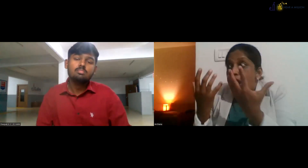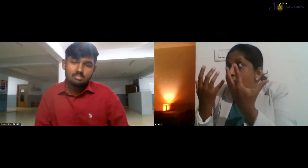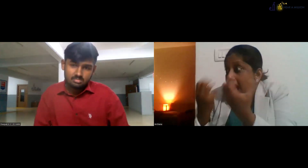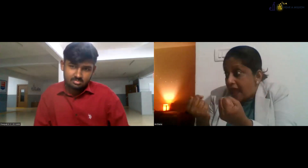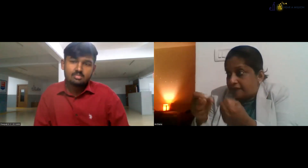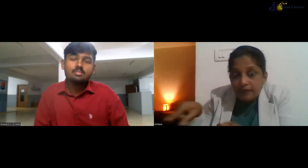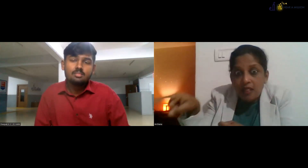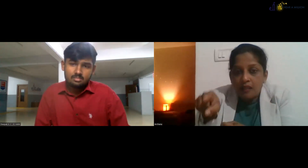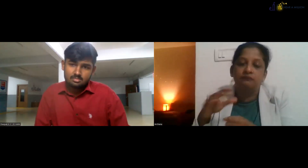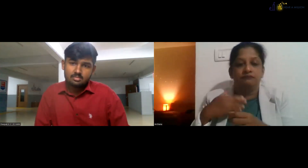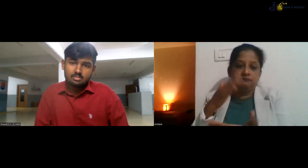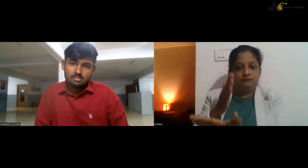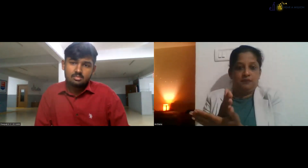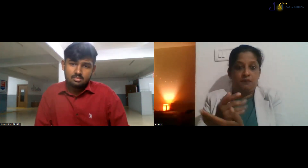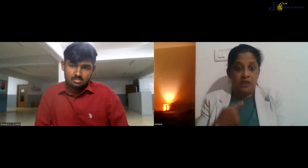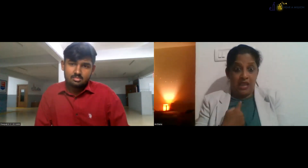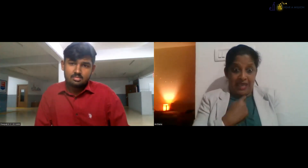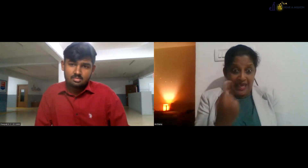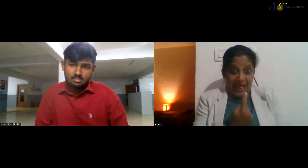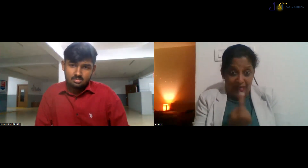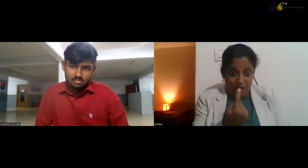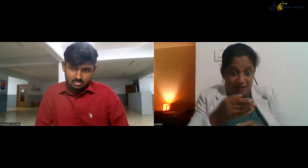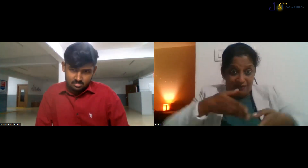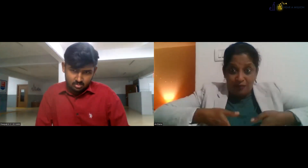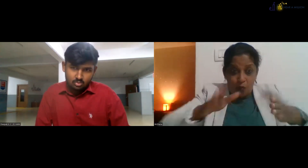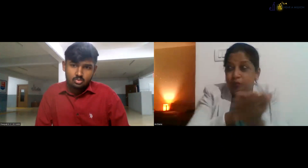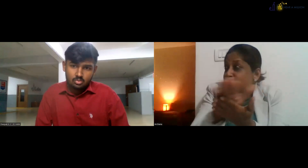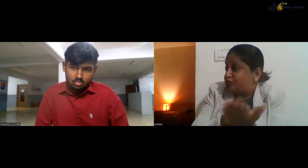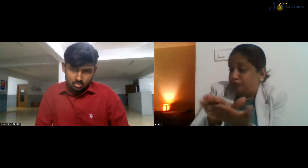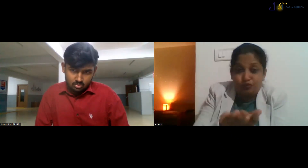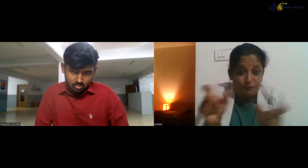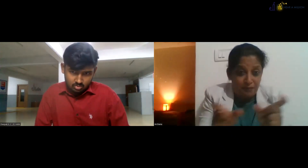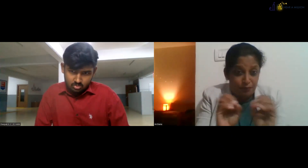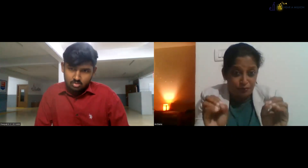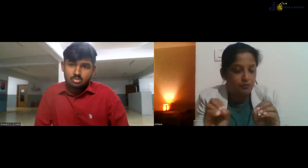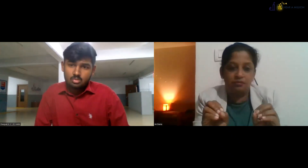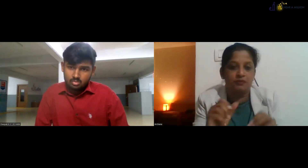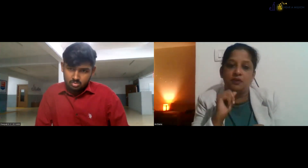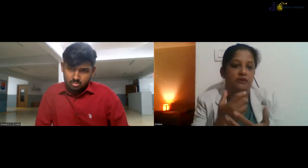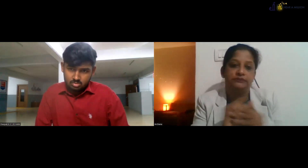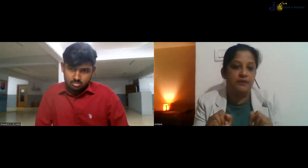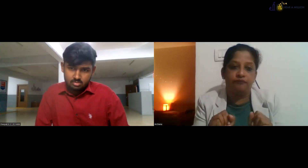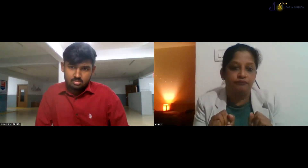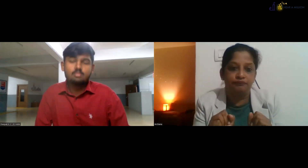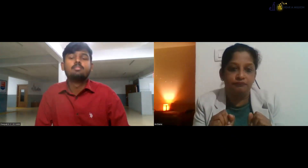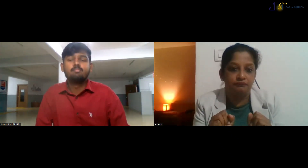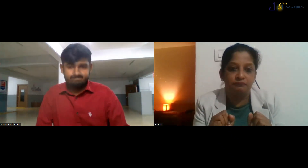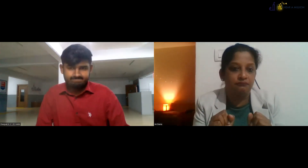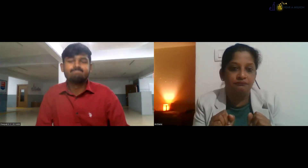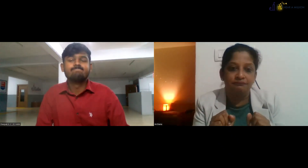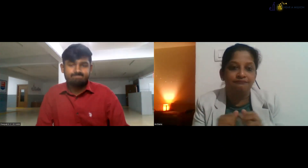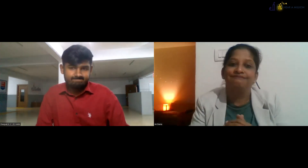Yes. So if you think that there are people on the roads moving here and there, then you can ride your